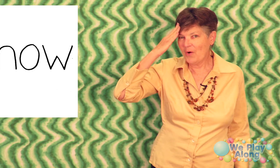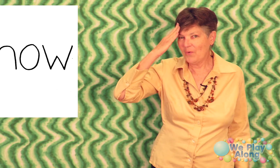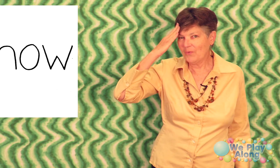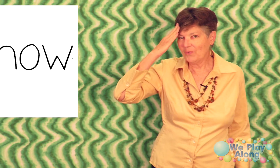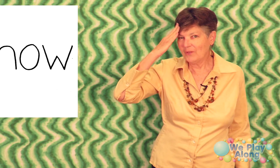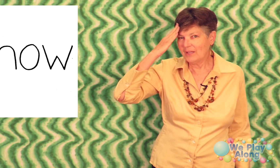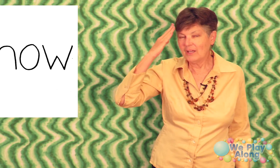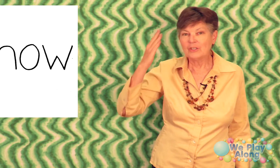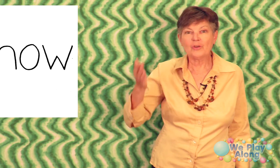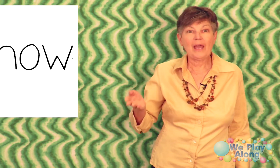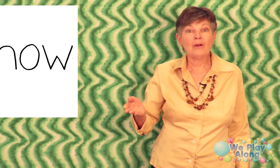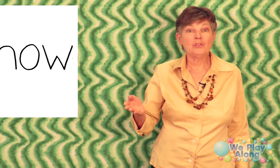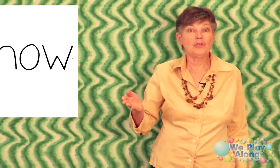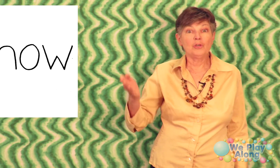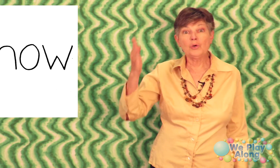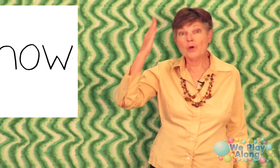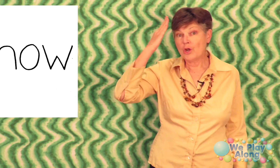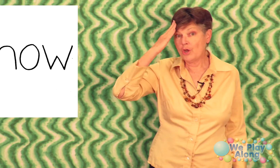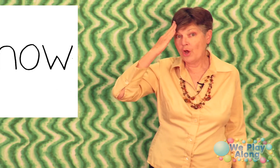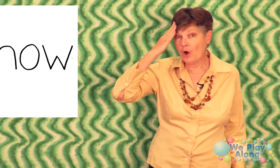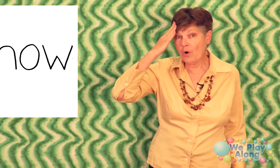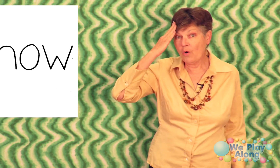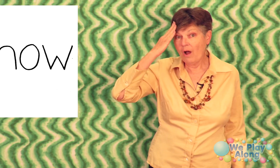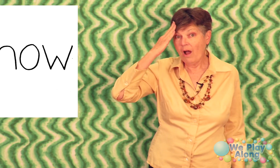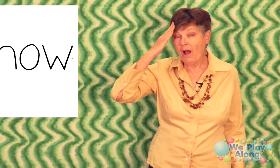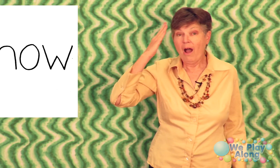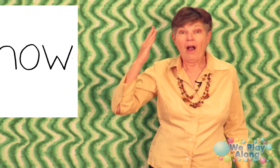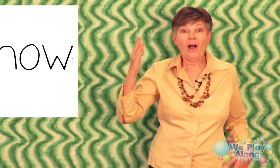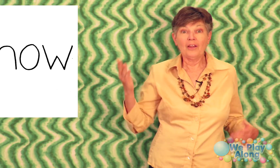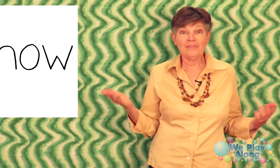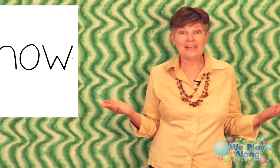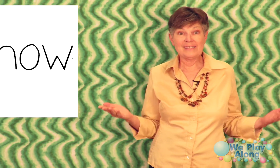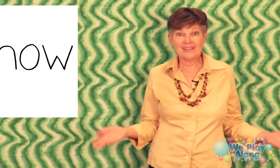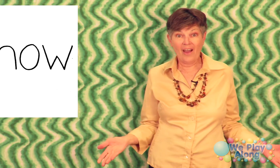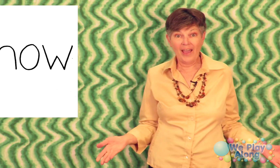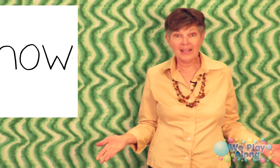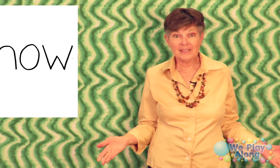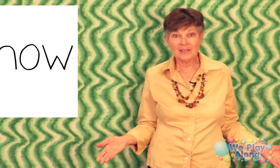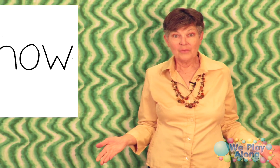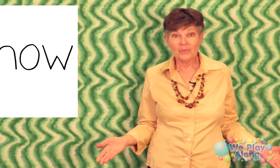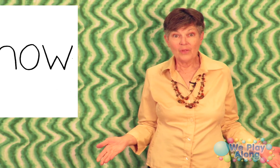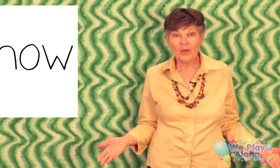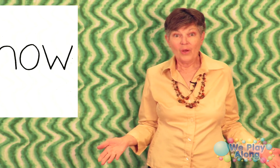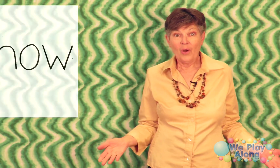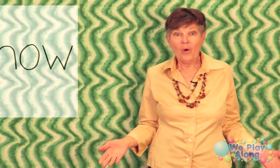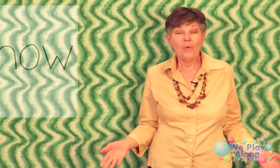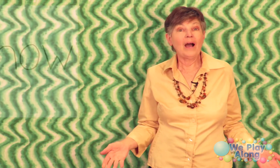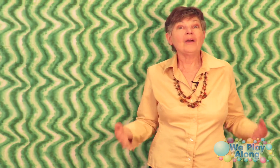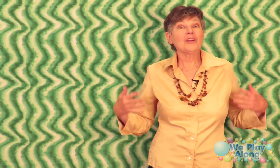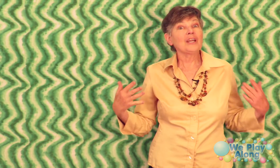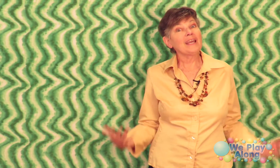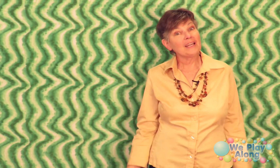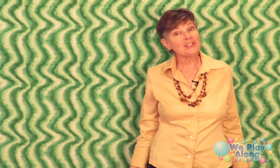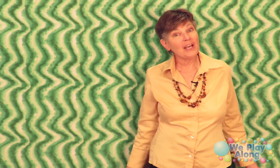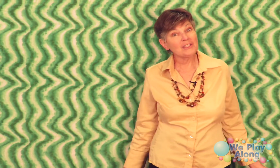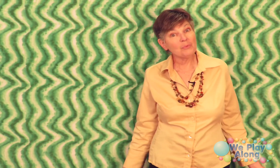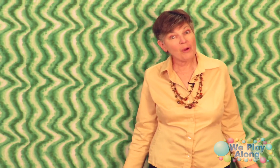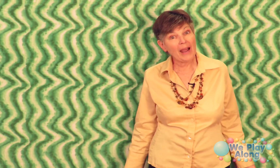No. So now, do you know all of these signs? Well, you're going to get a chance to